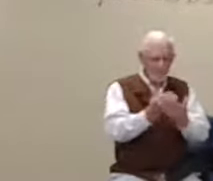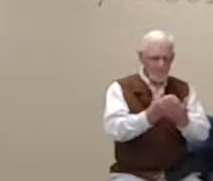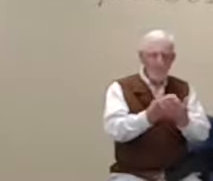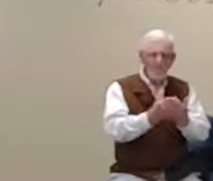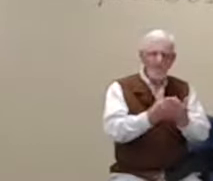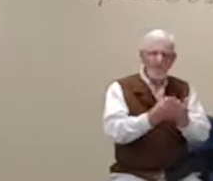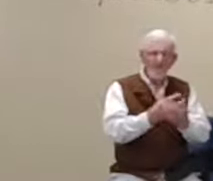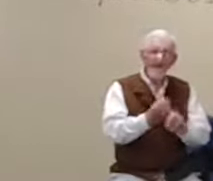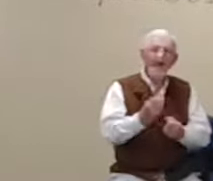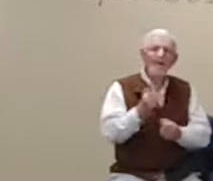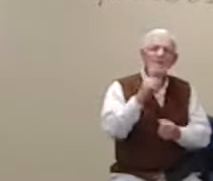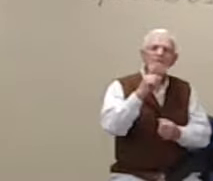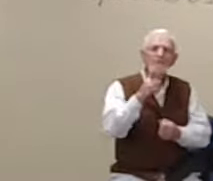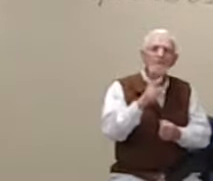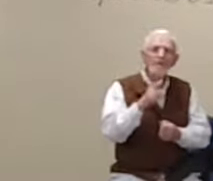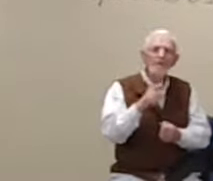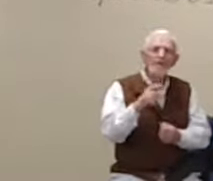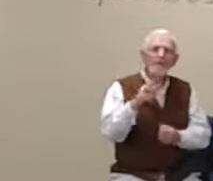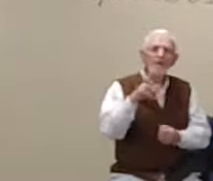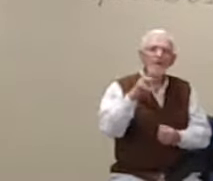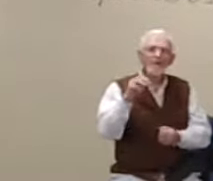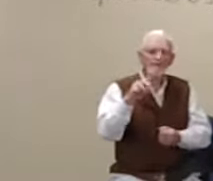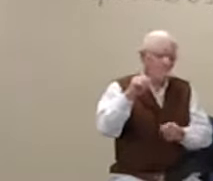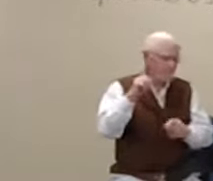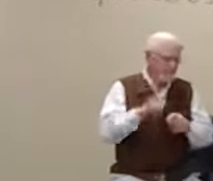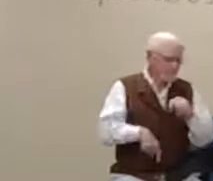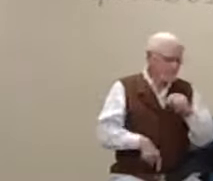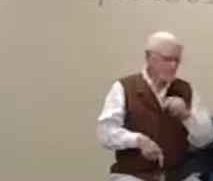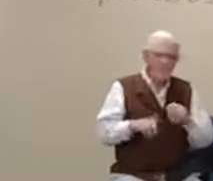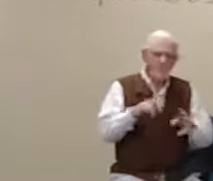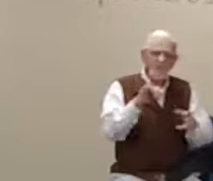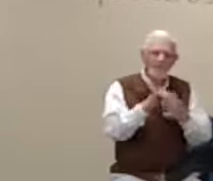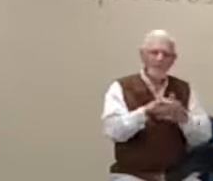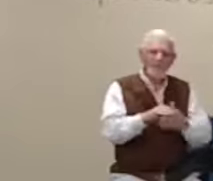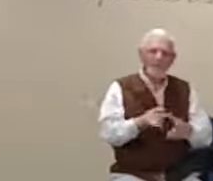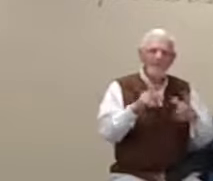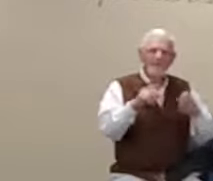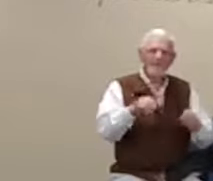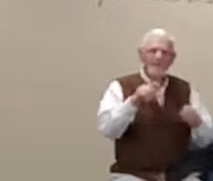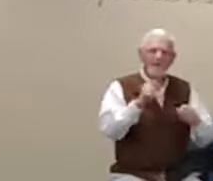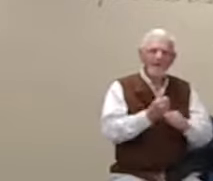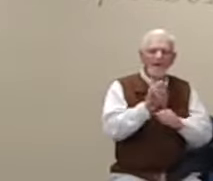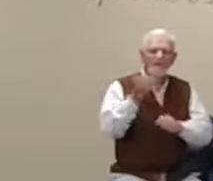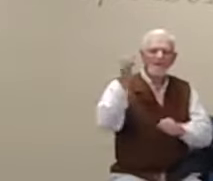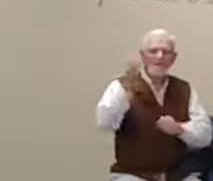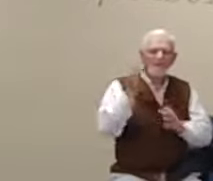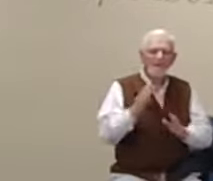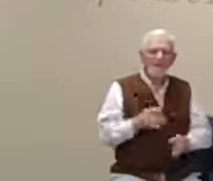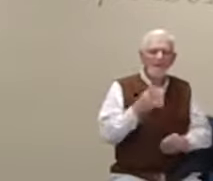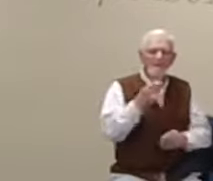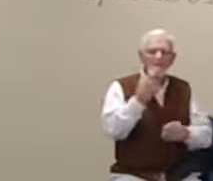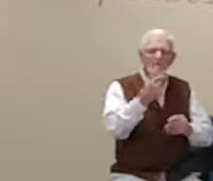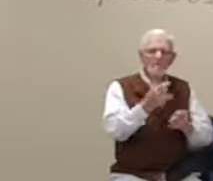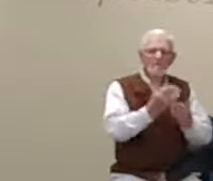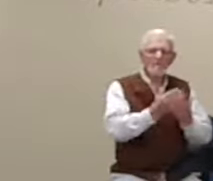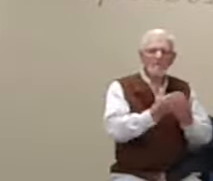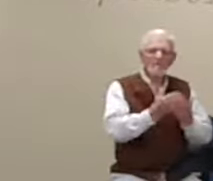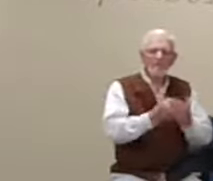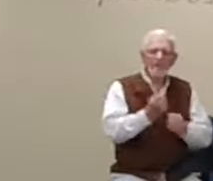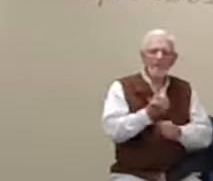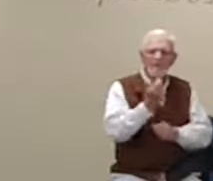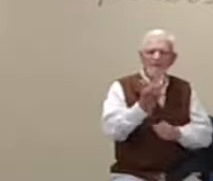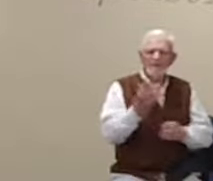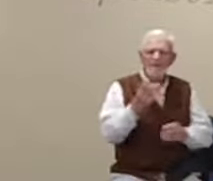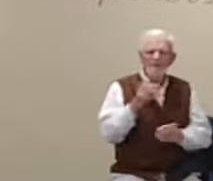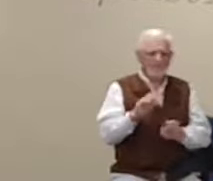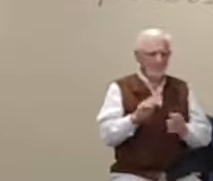it was literally humanly impossible to live up to every preacher's expectation. And then I